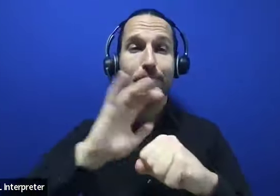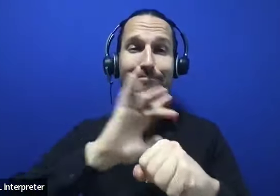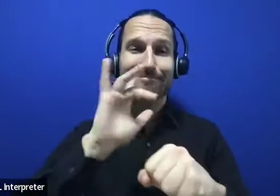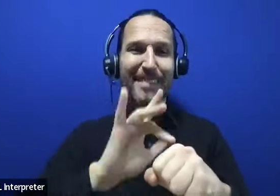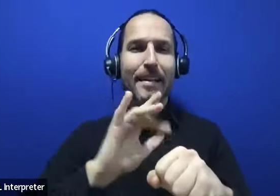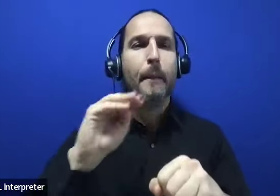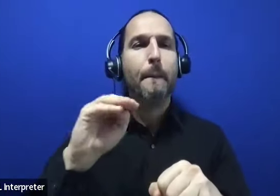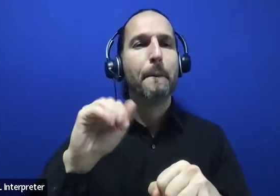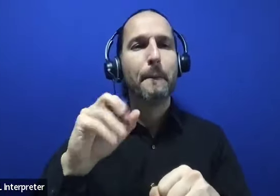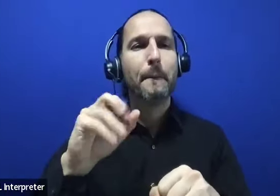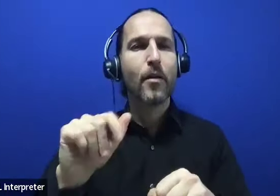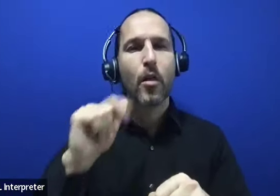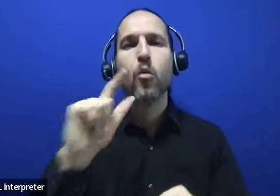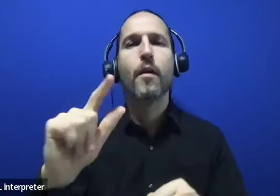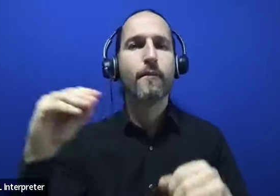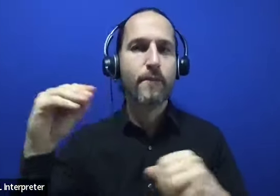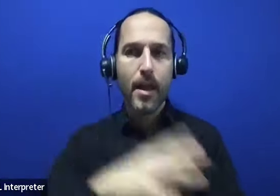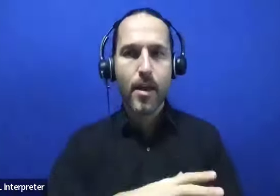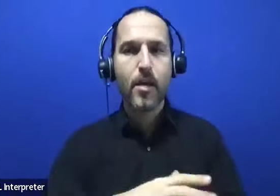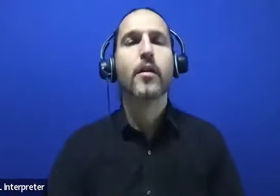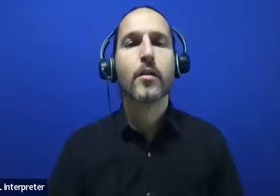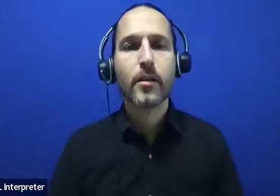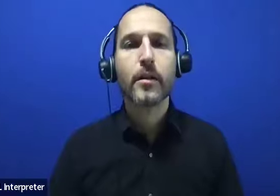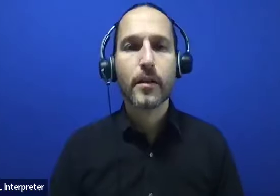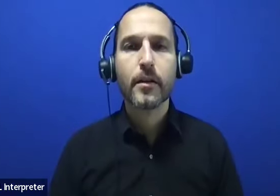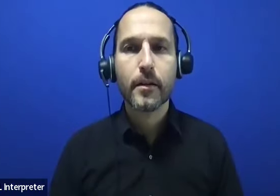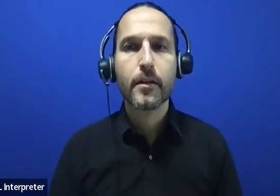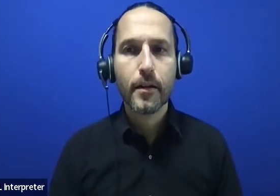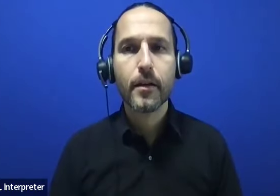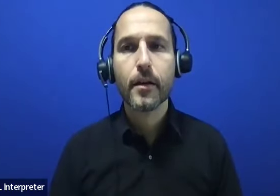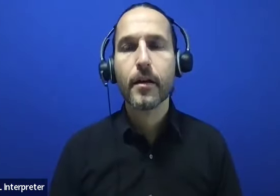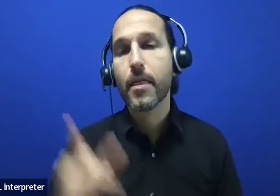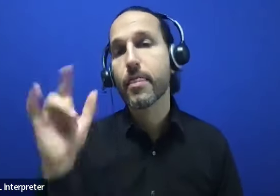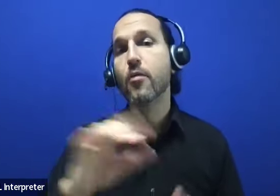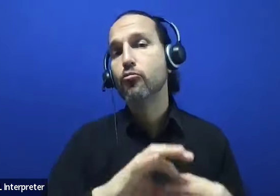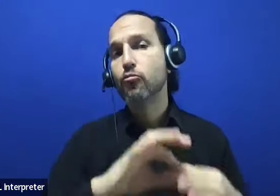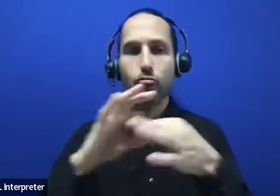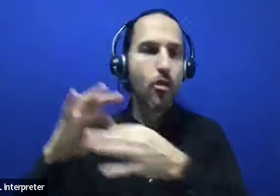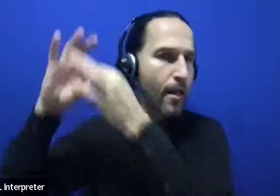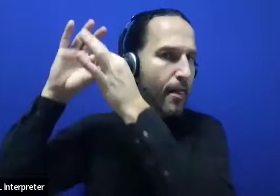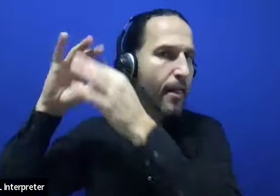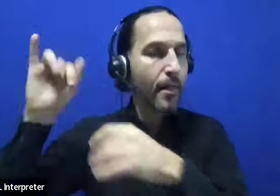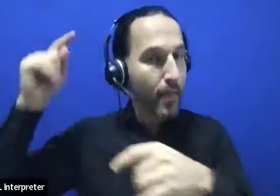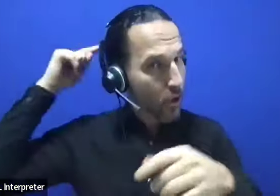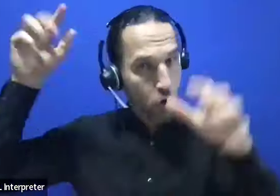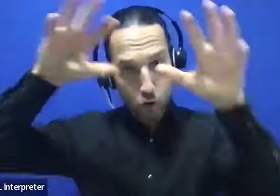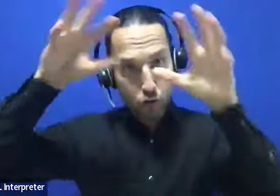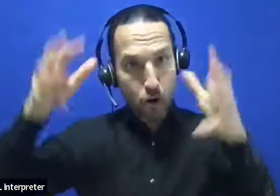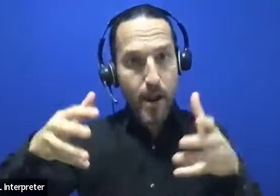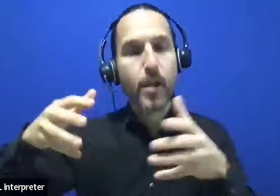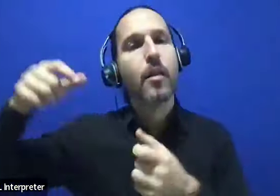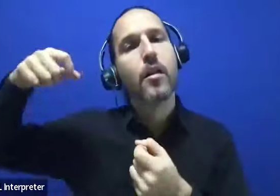going to be certainly impacted. If it covers the cranial nerve head, that's going to affect the